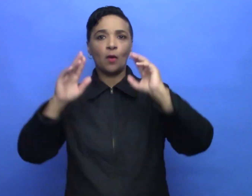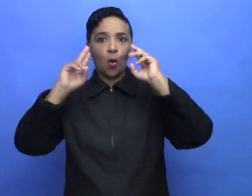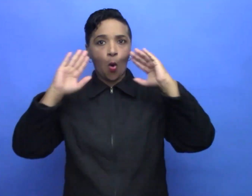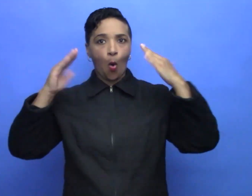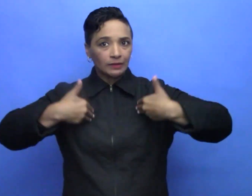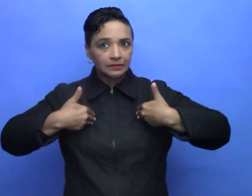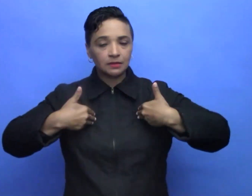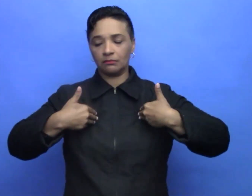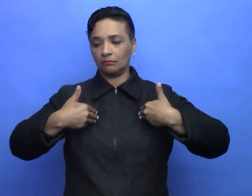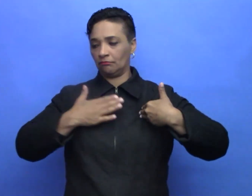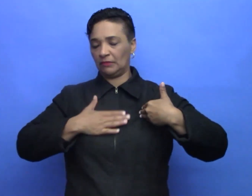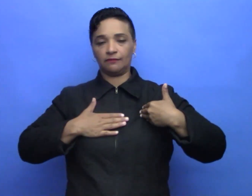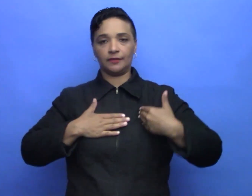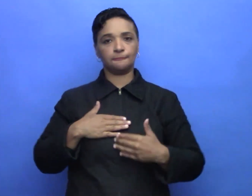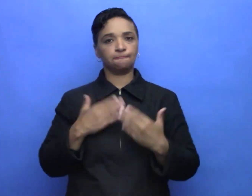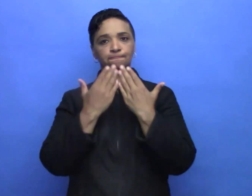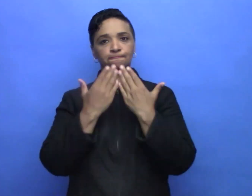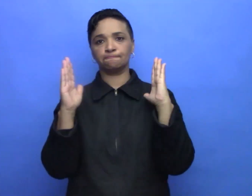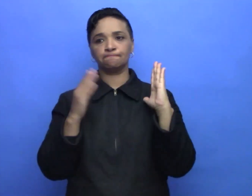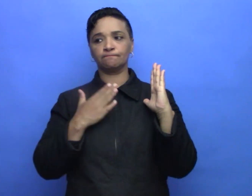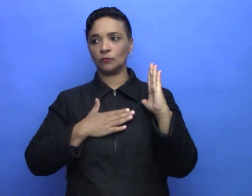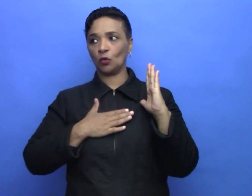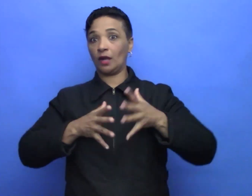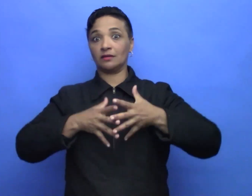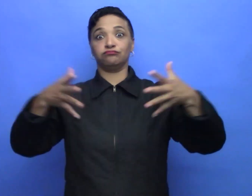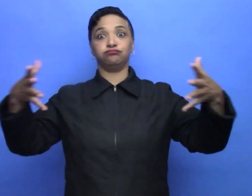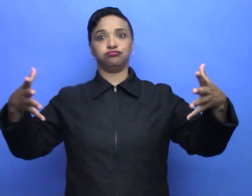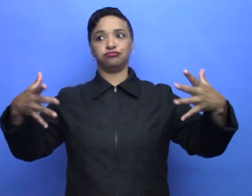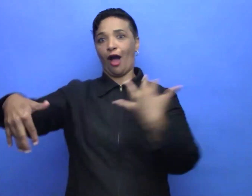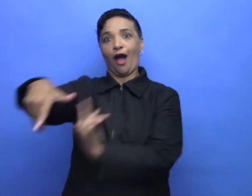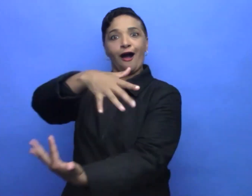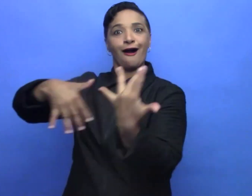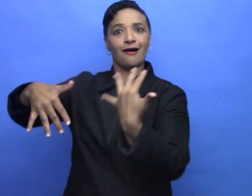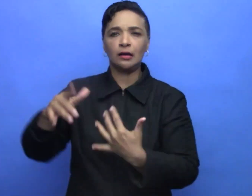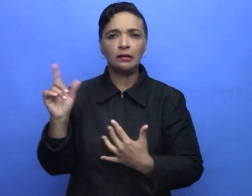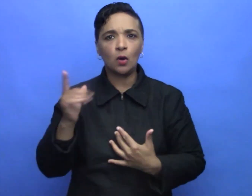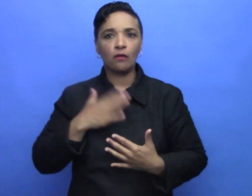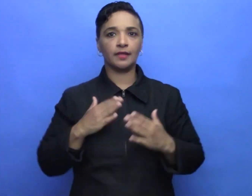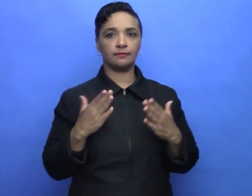feel comfortable being in a big part of a big group, and they might not feel